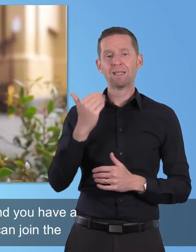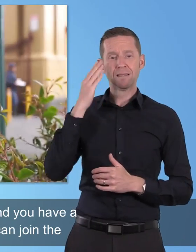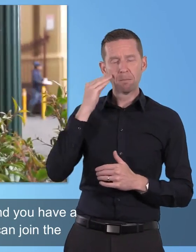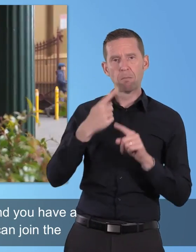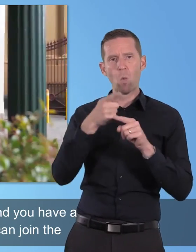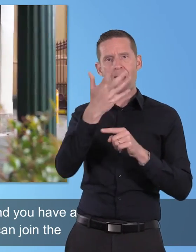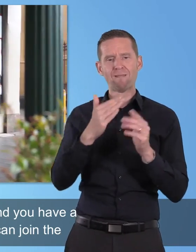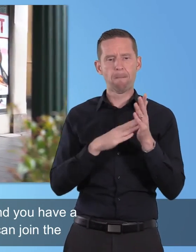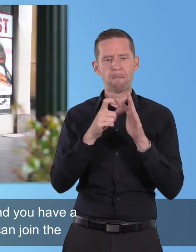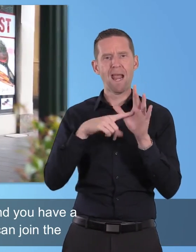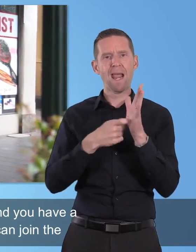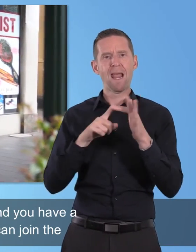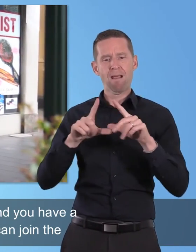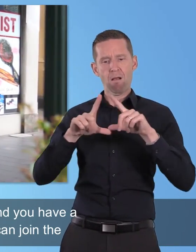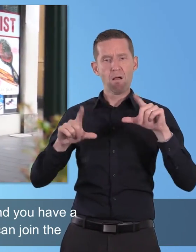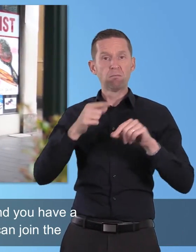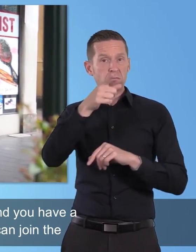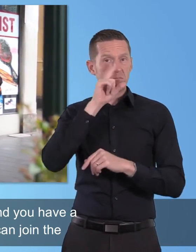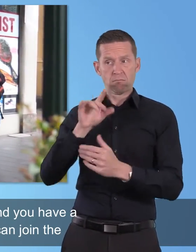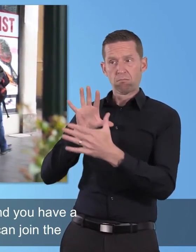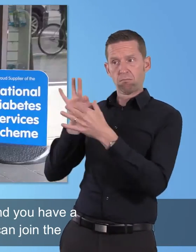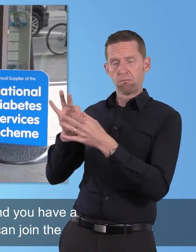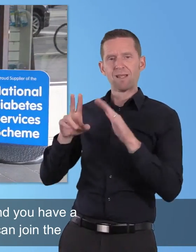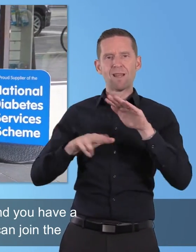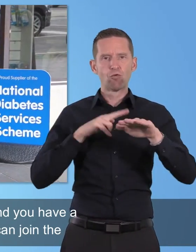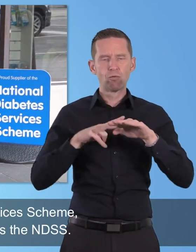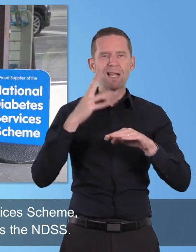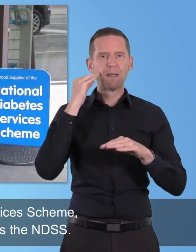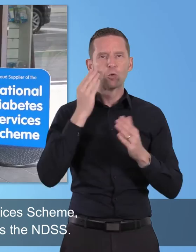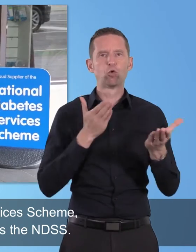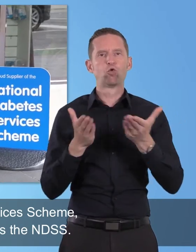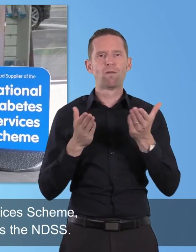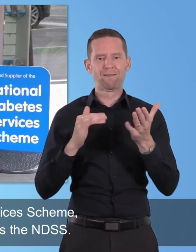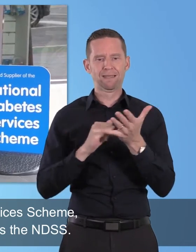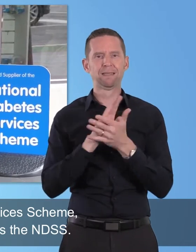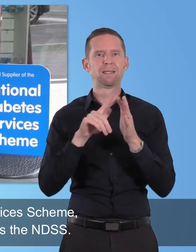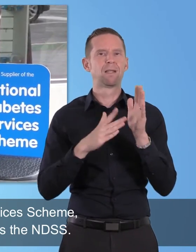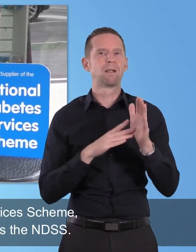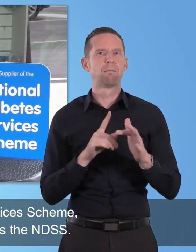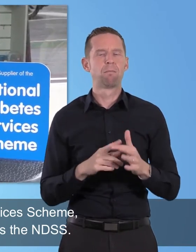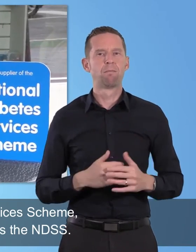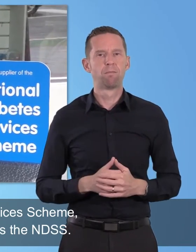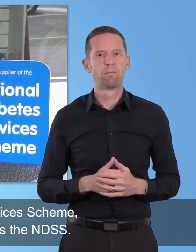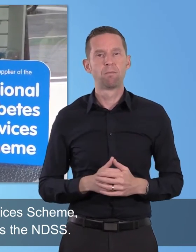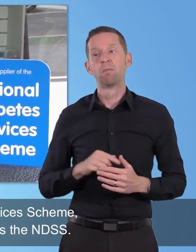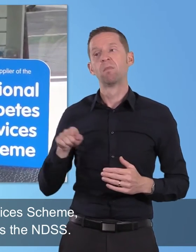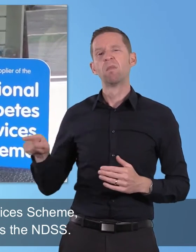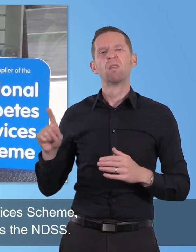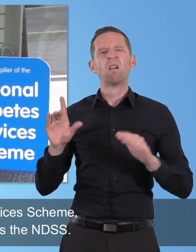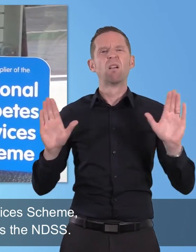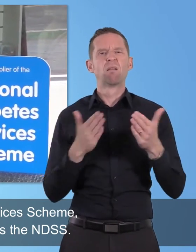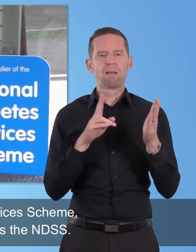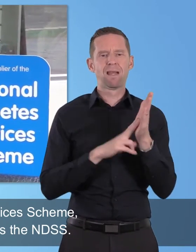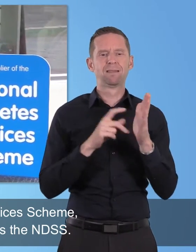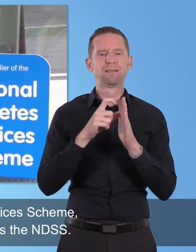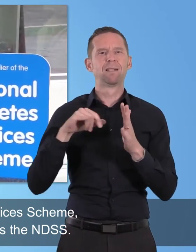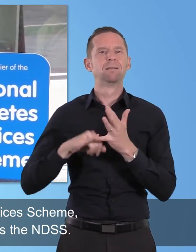diabetes and you have a Medicare card, you can join the National Diabetes Services Scheme. Which